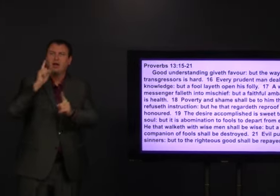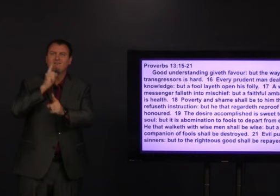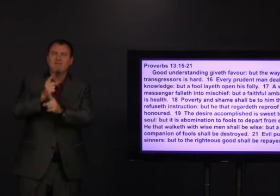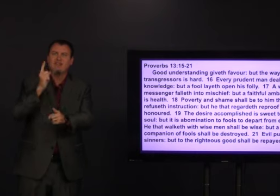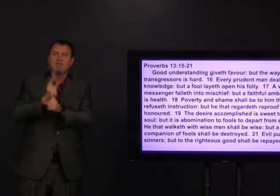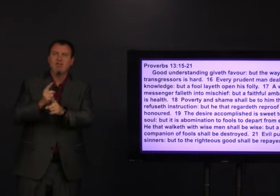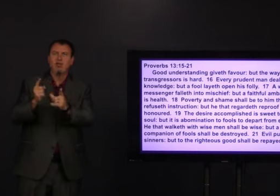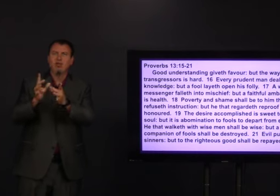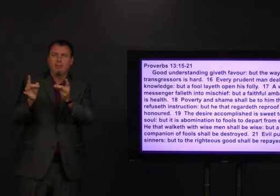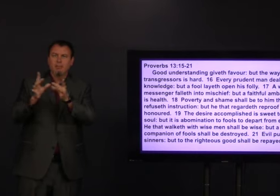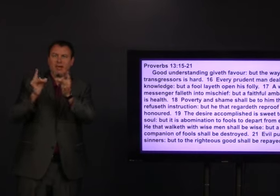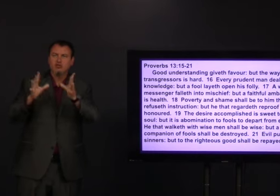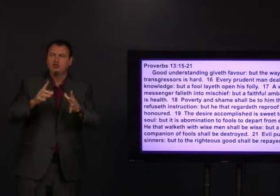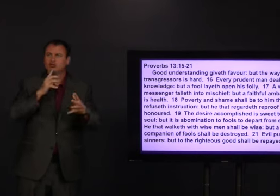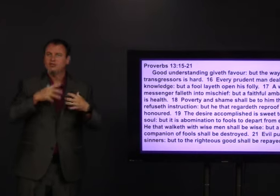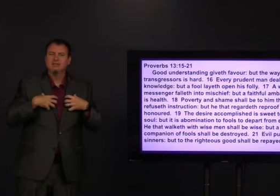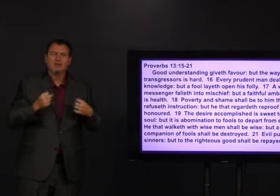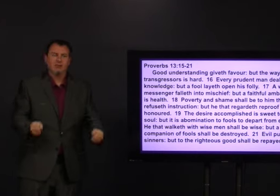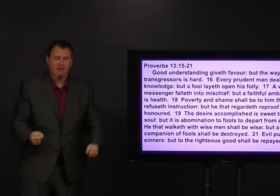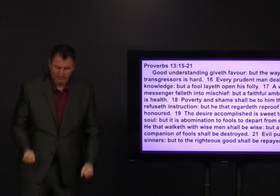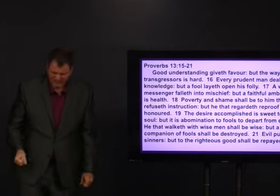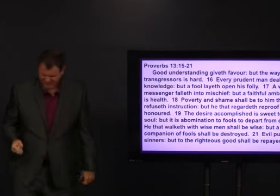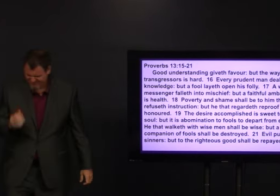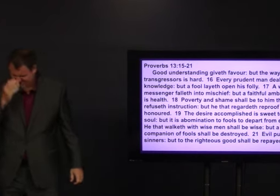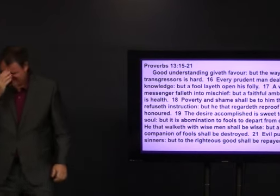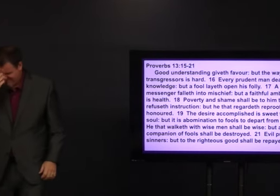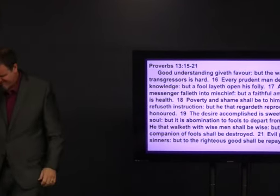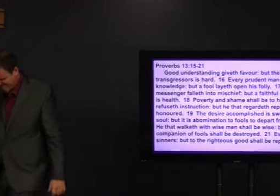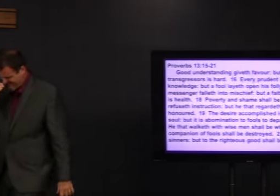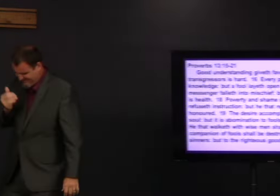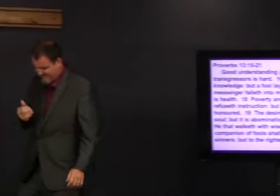falleth into mischief, but a faithful ambassador is help.